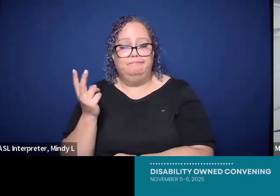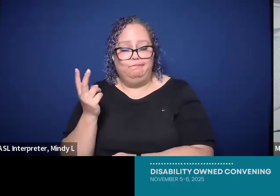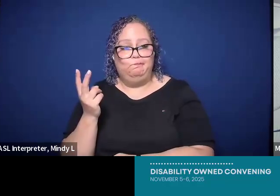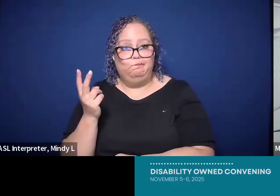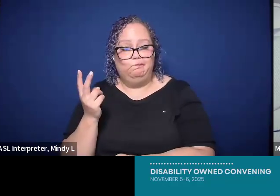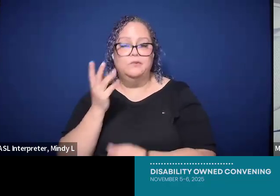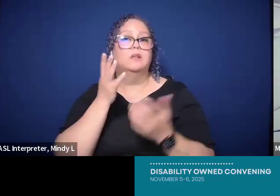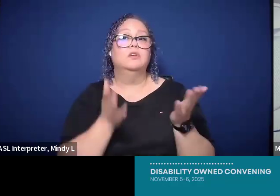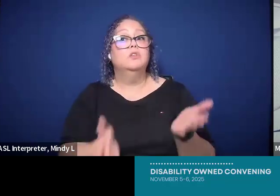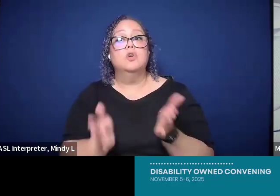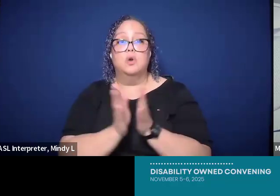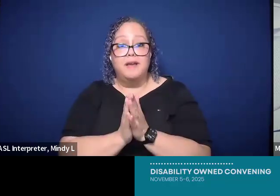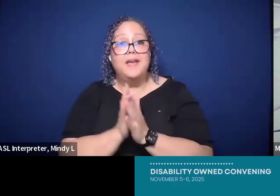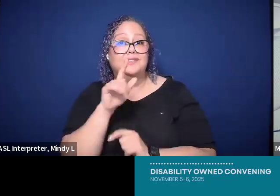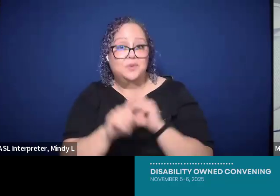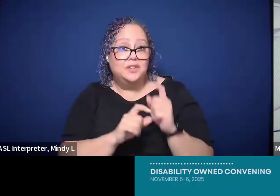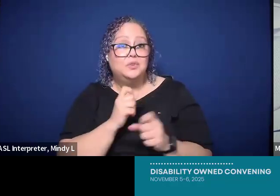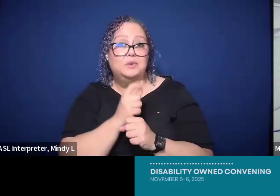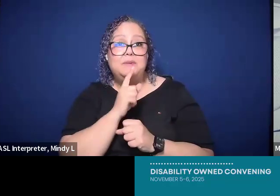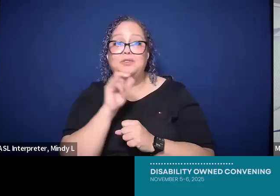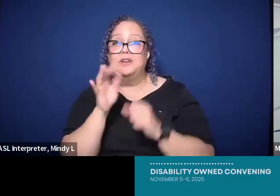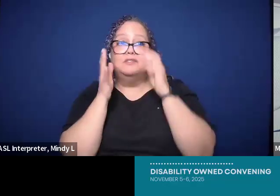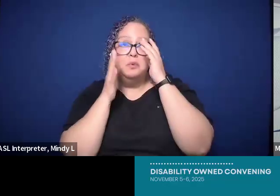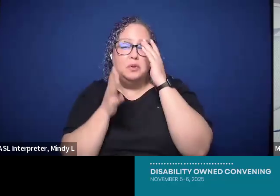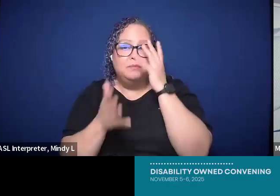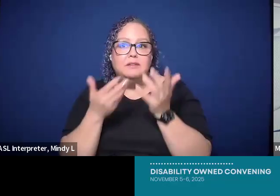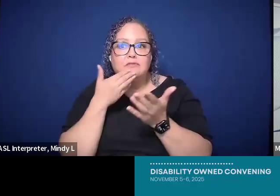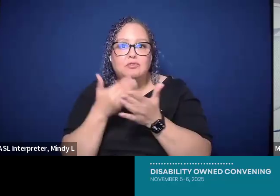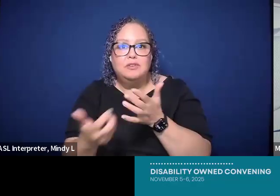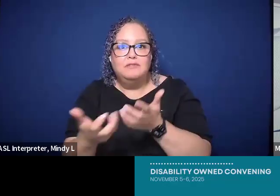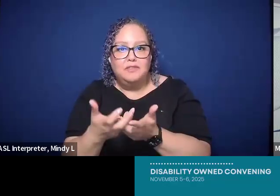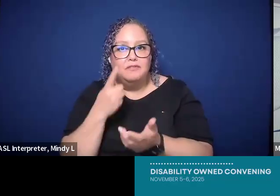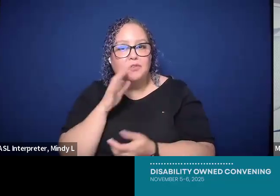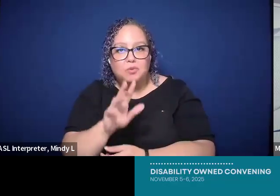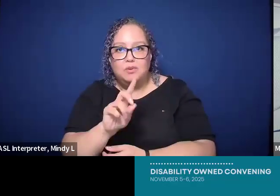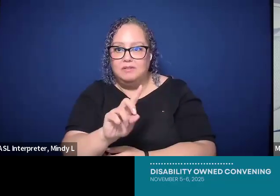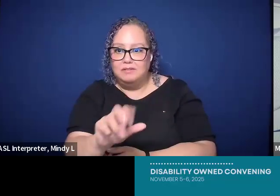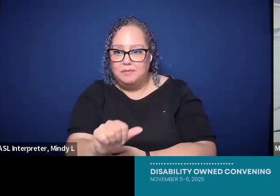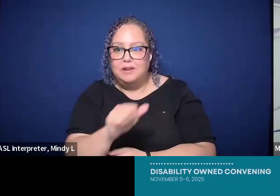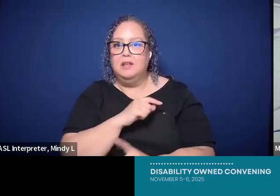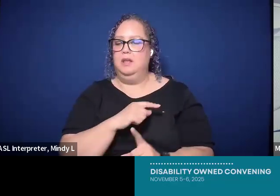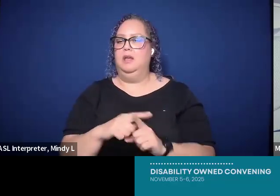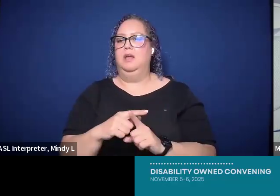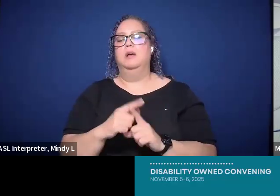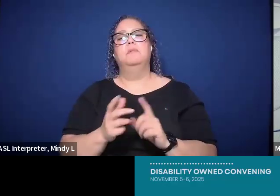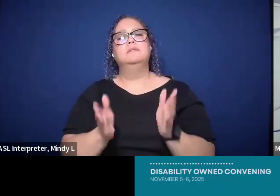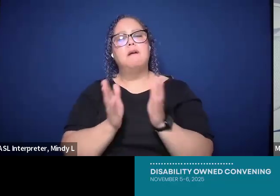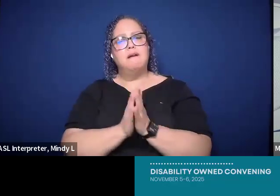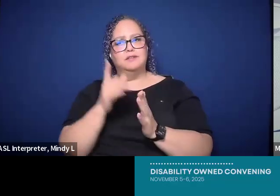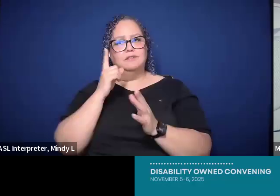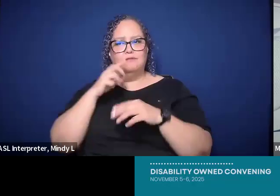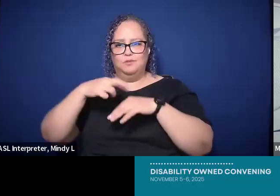asking questions to determine if they're going to be a good fit for your disability. But I also recommend asking for